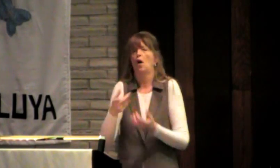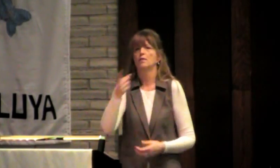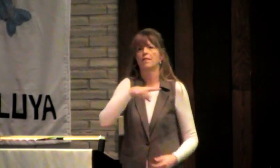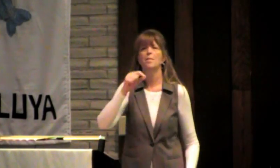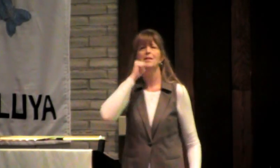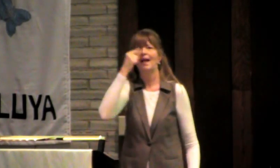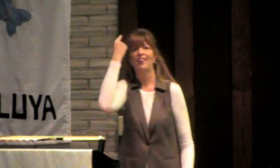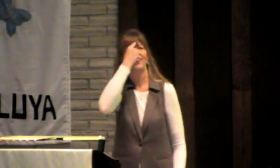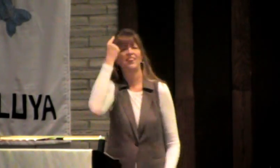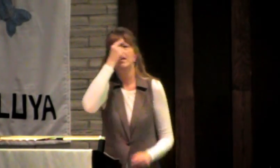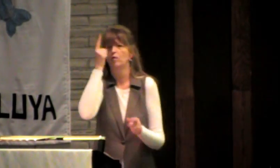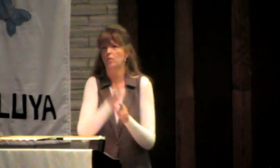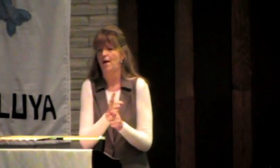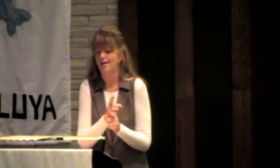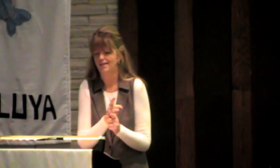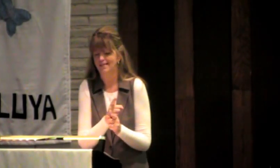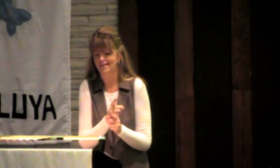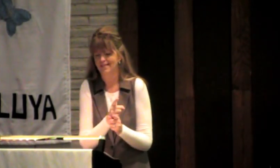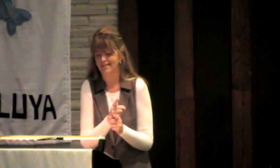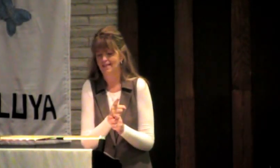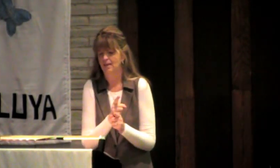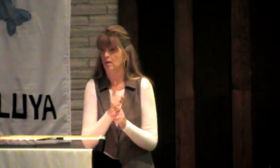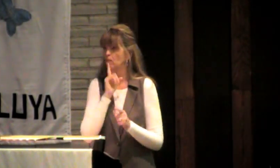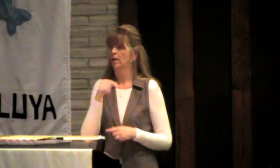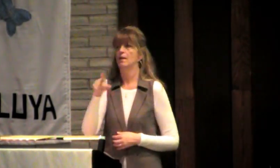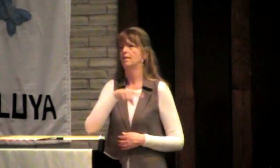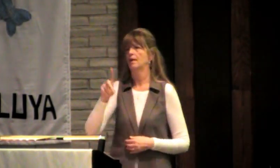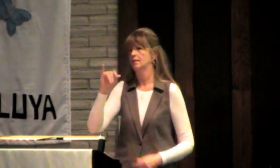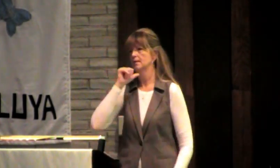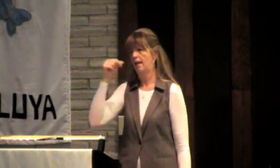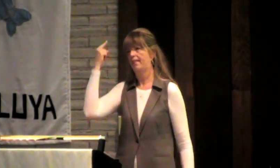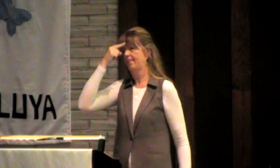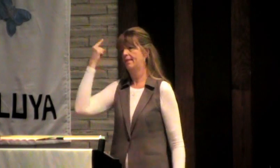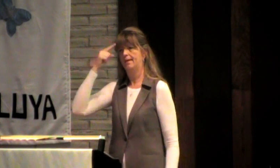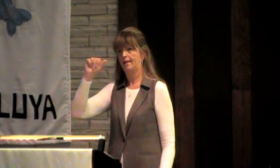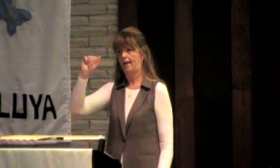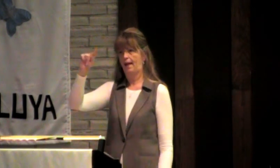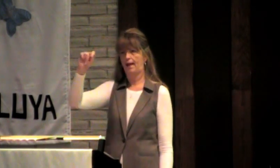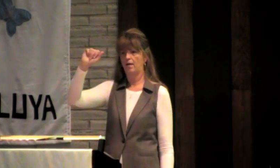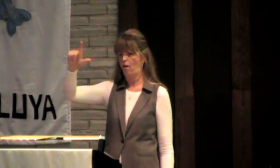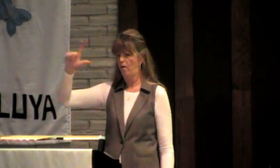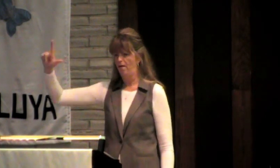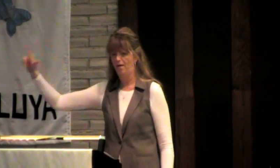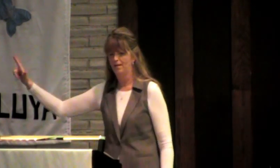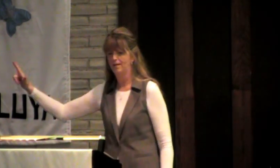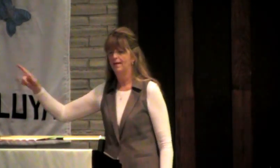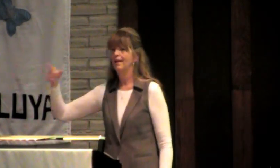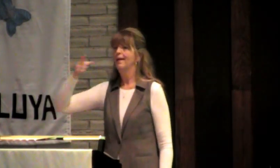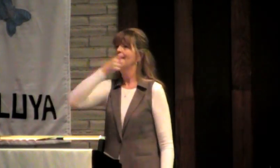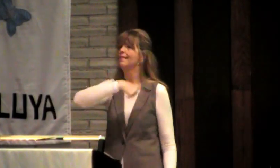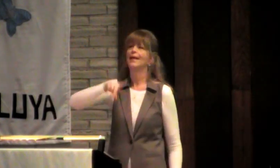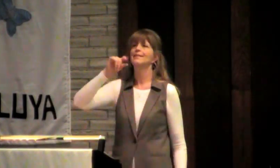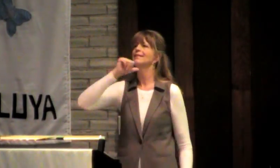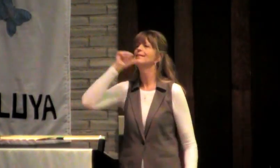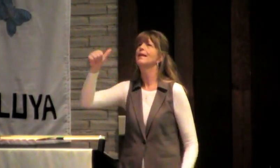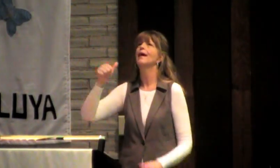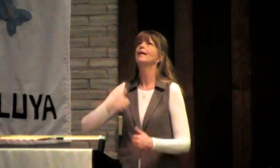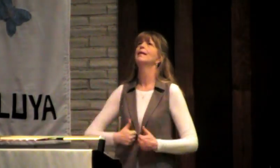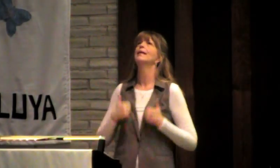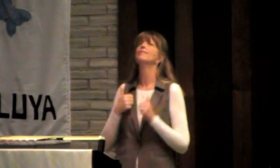And so it's causing them to not think right. They did not think, were not thinking right at all. They did